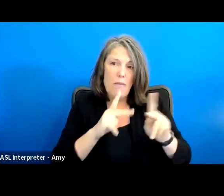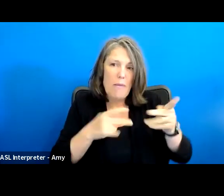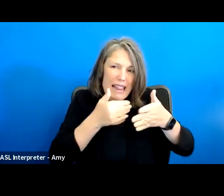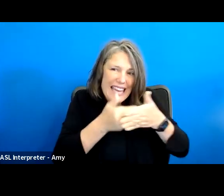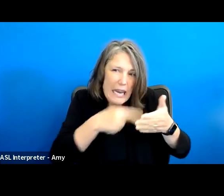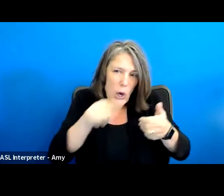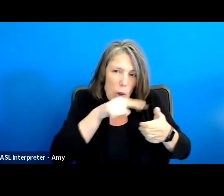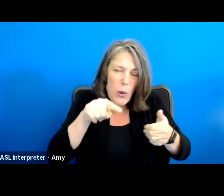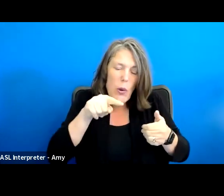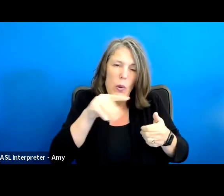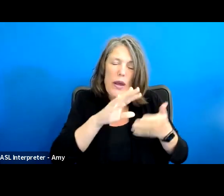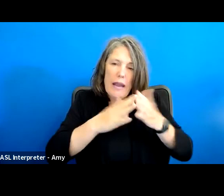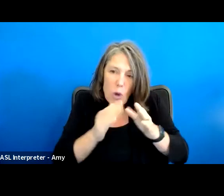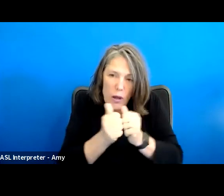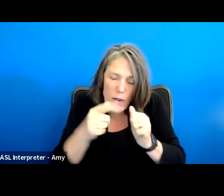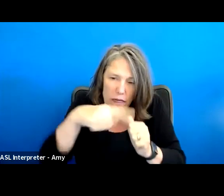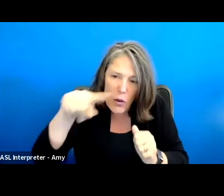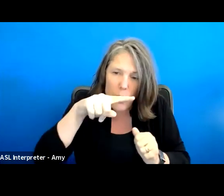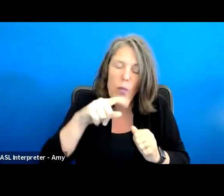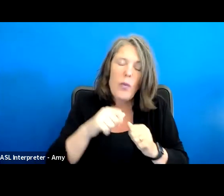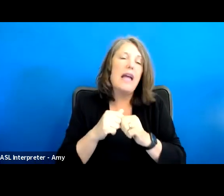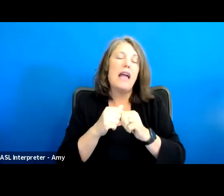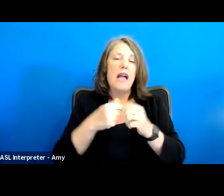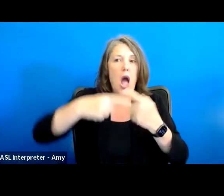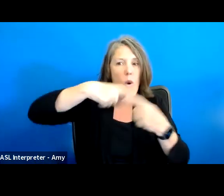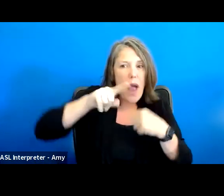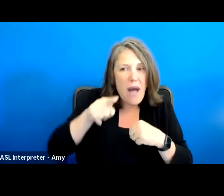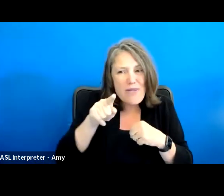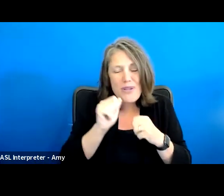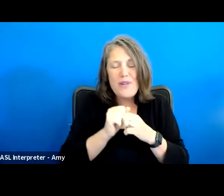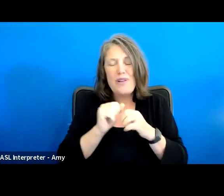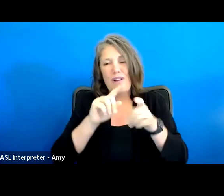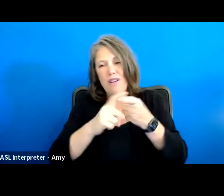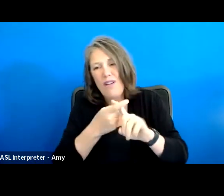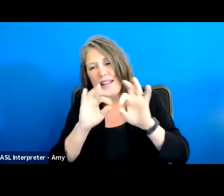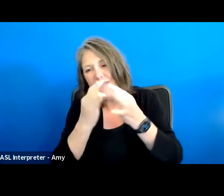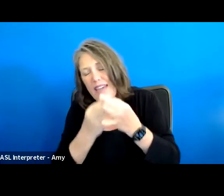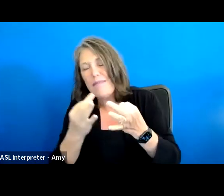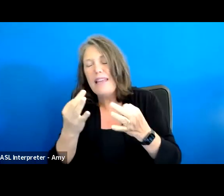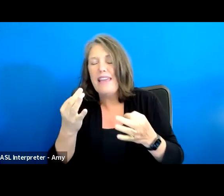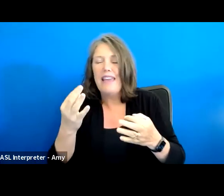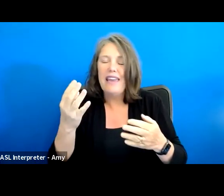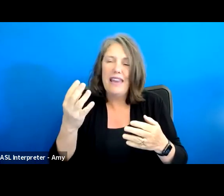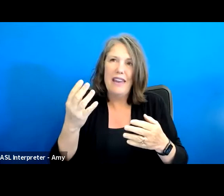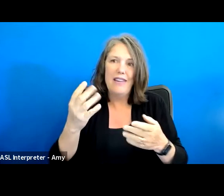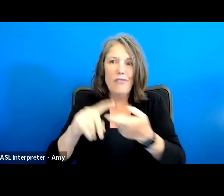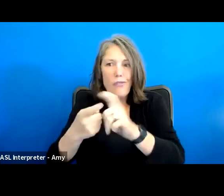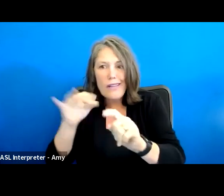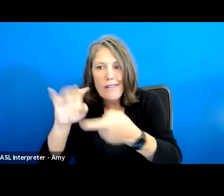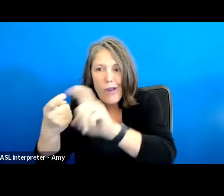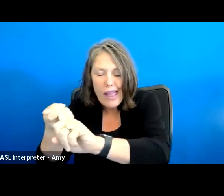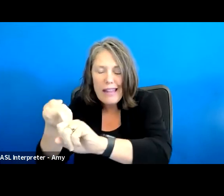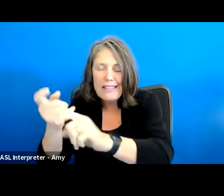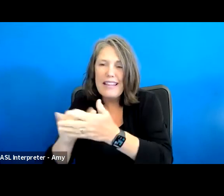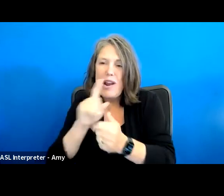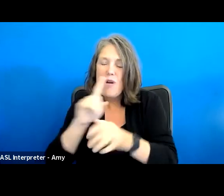in community with you, around you, friends, family, acquaintances that are doing